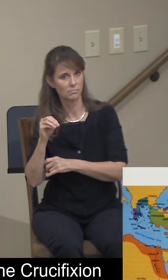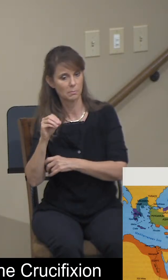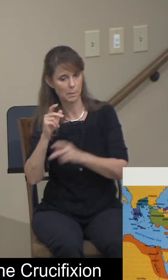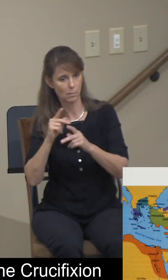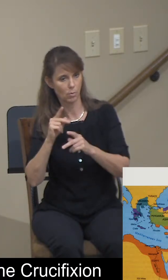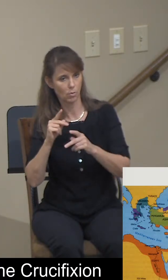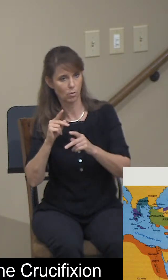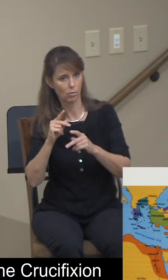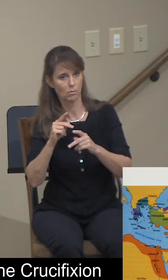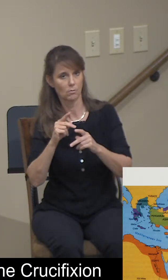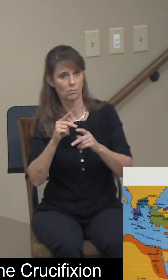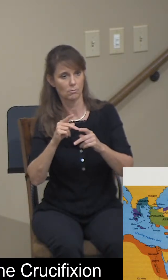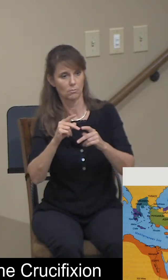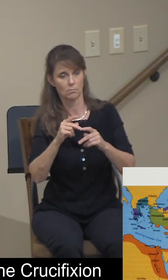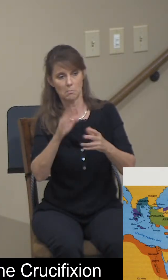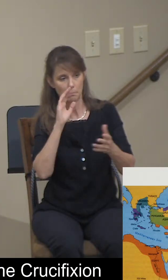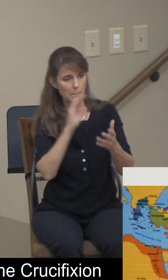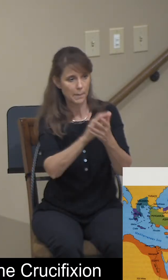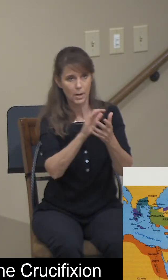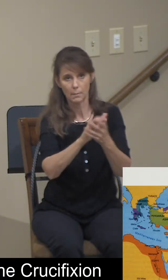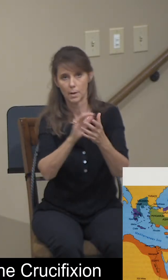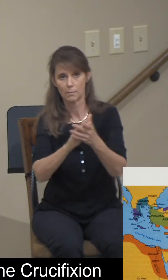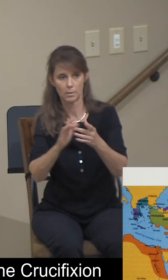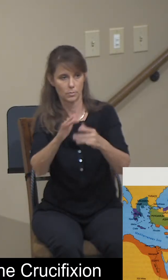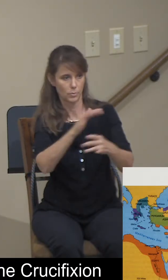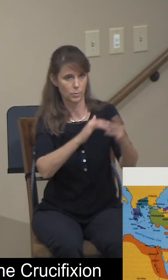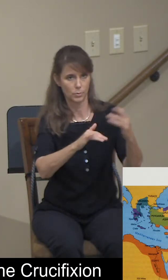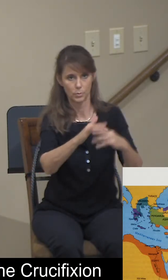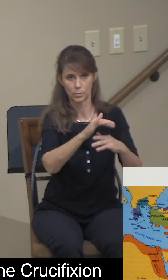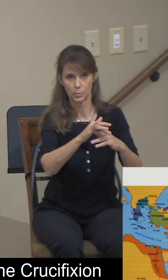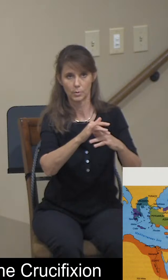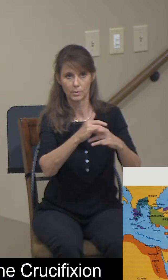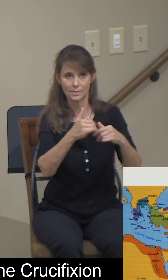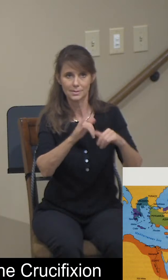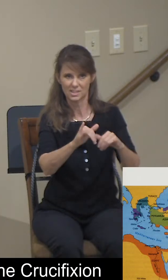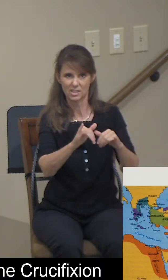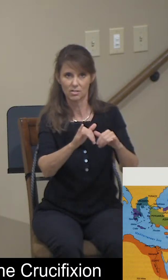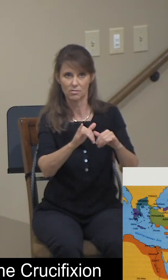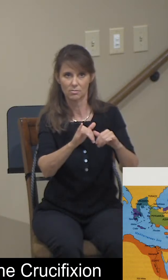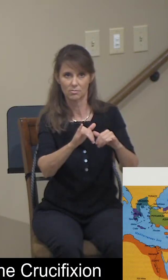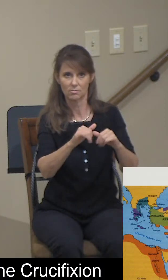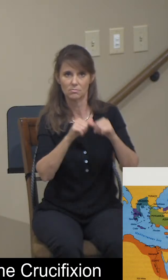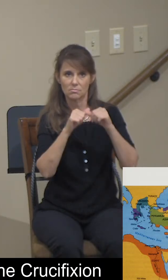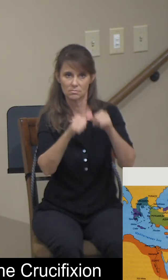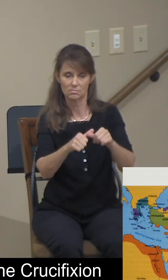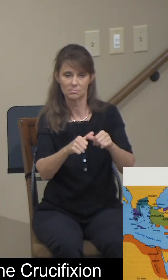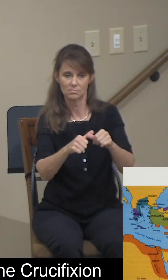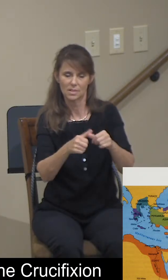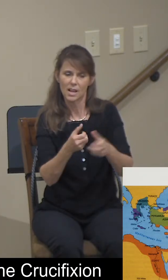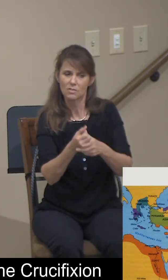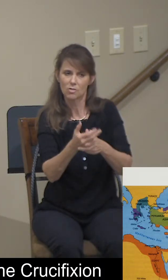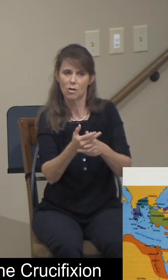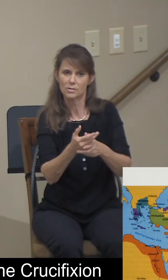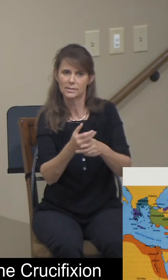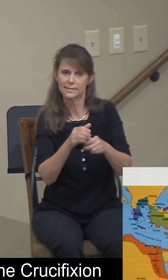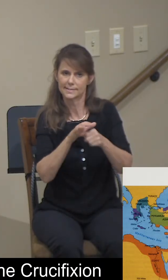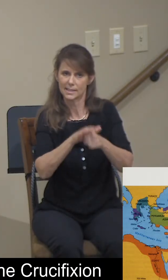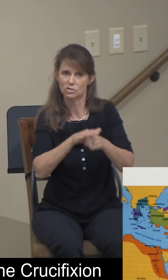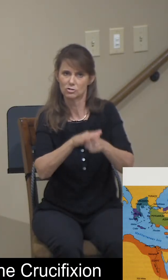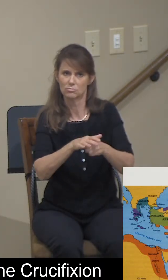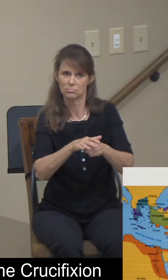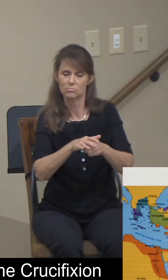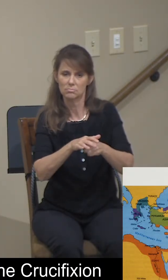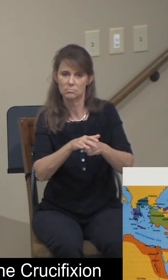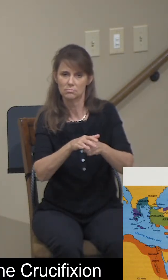does not go away. It remains an important dividing question and an endless source of tension. In fact, the most